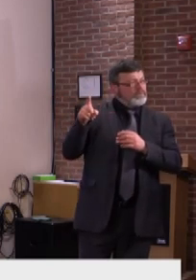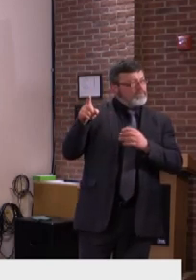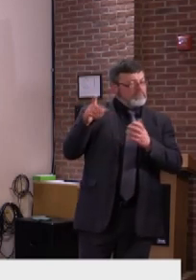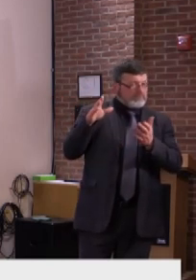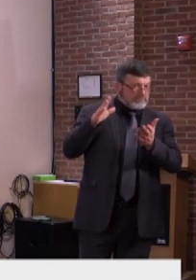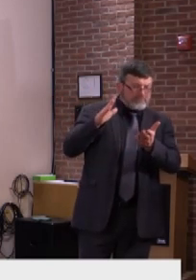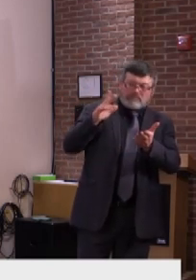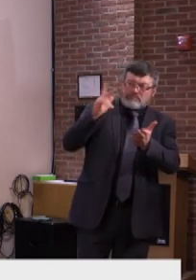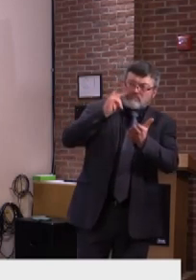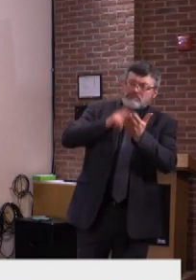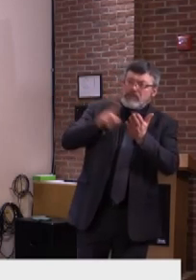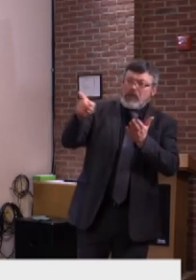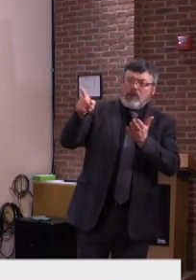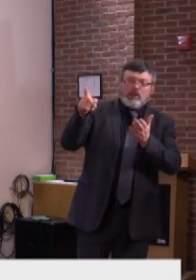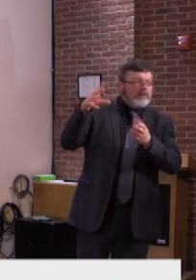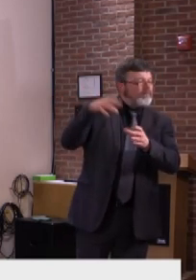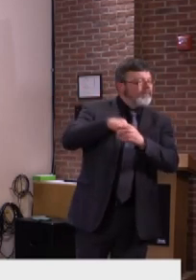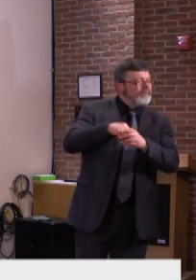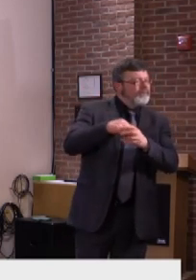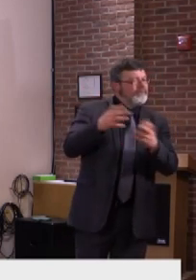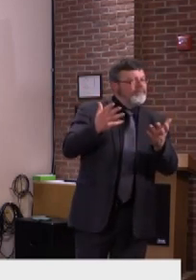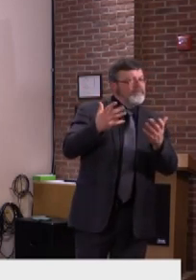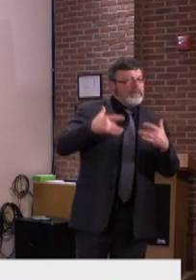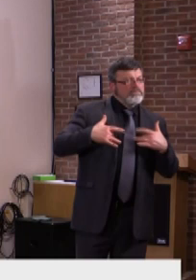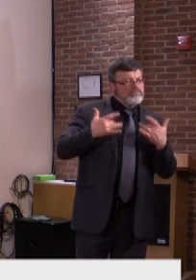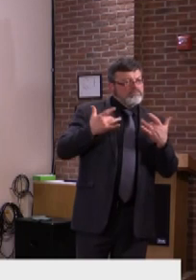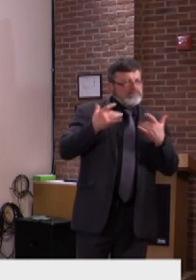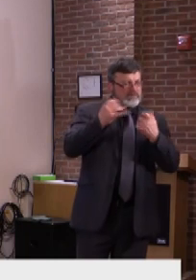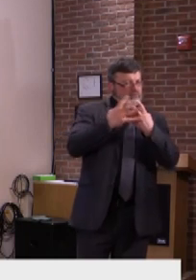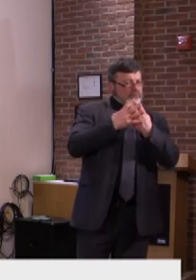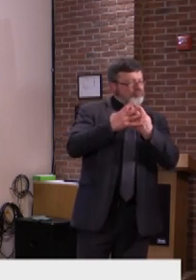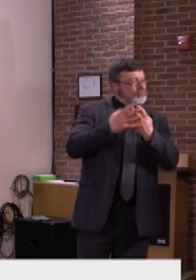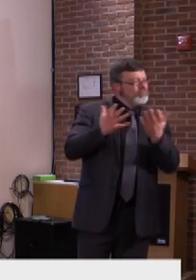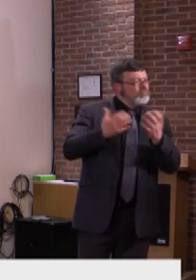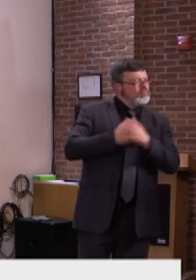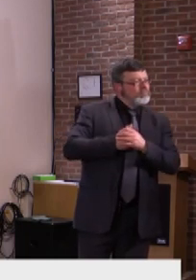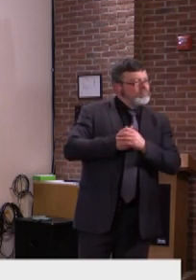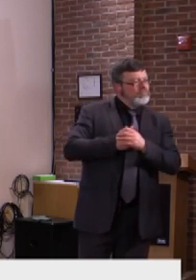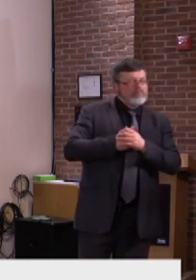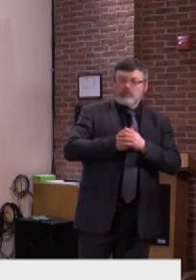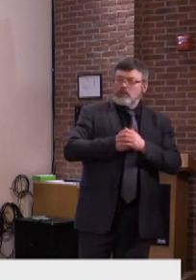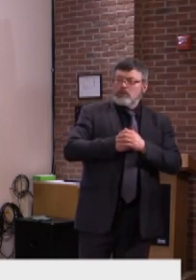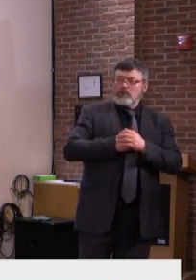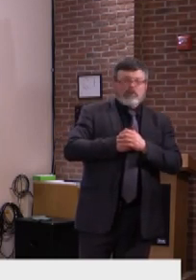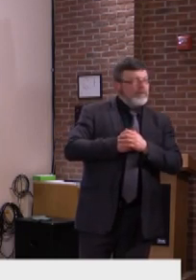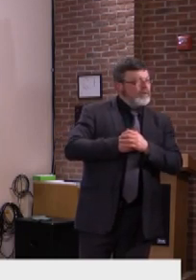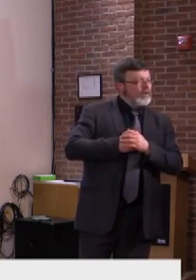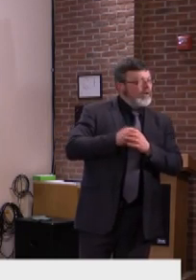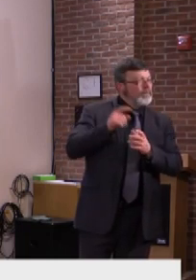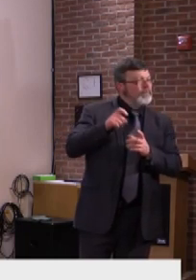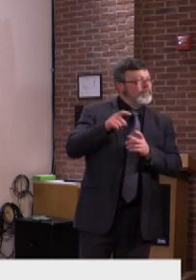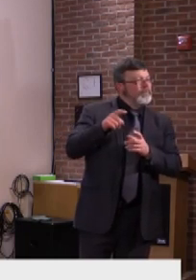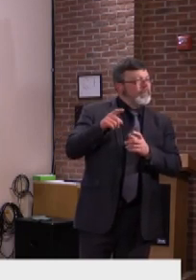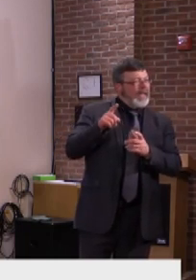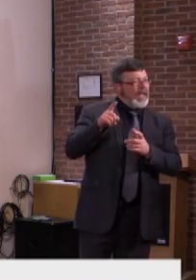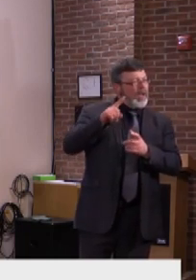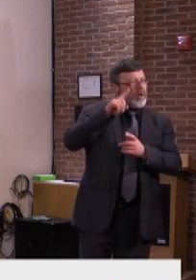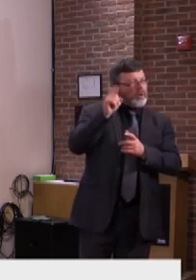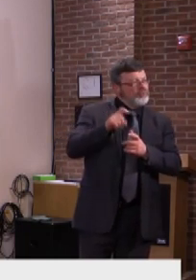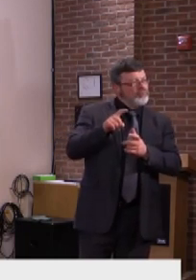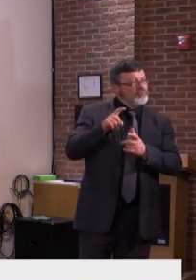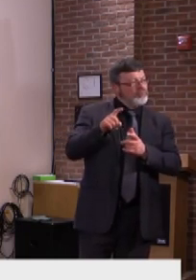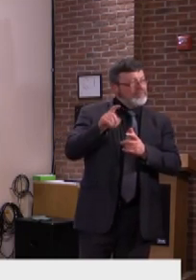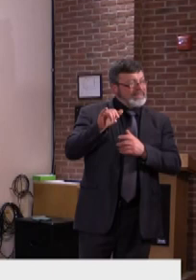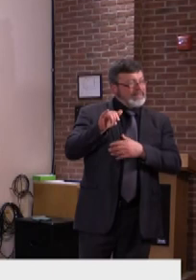comment um you know we've we've even as cases have declined statewide we continue to see pretty